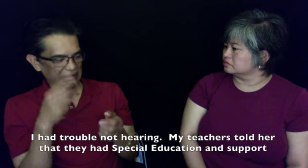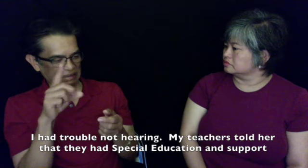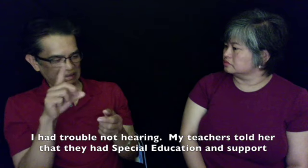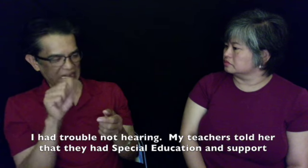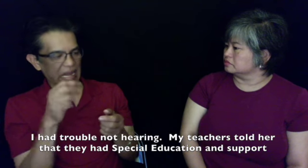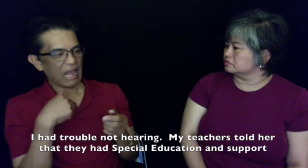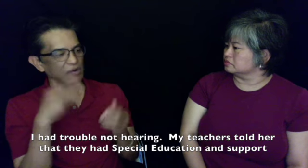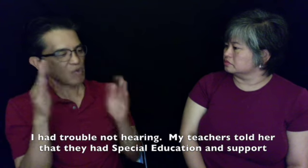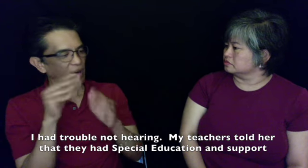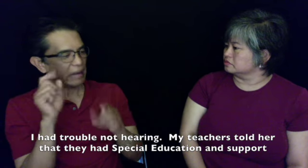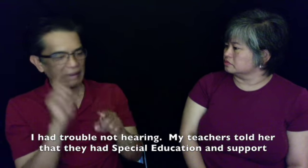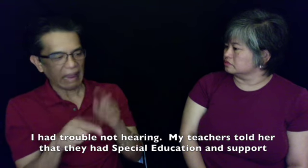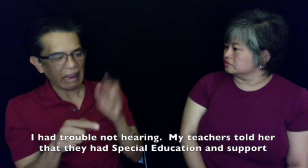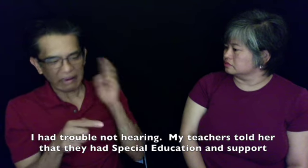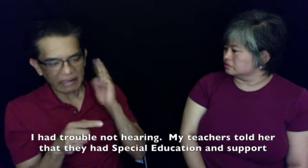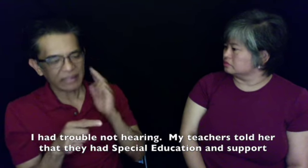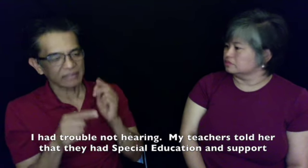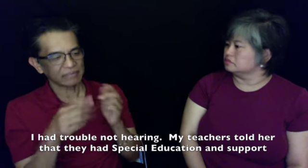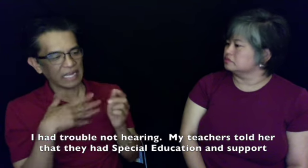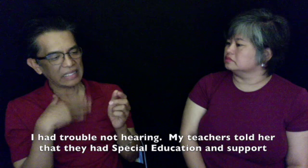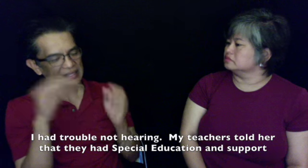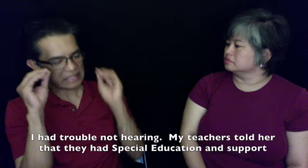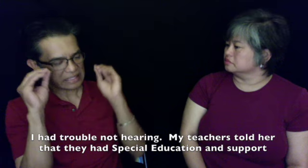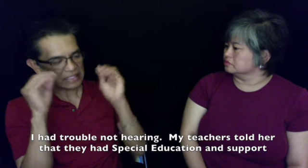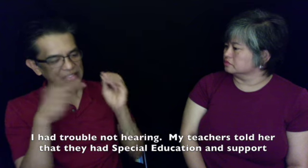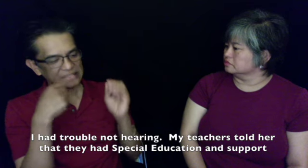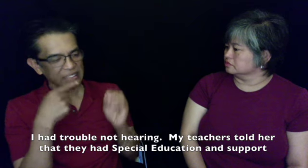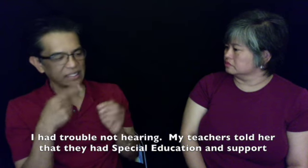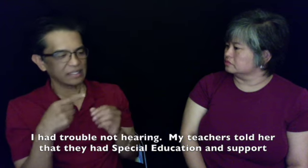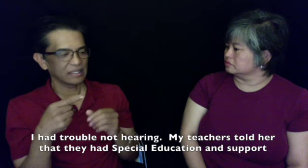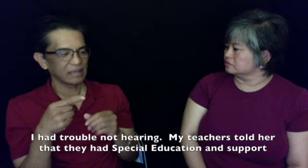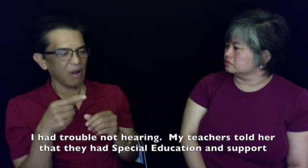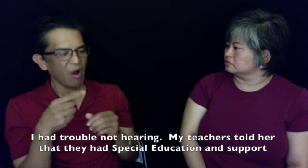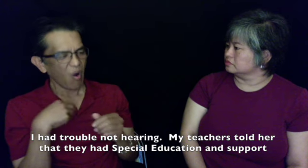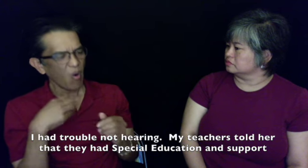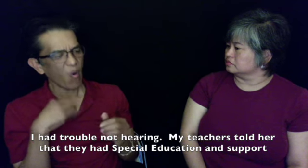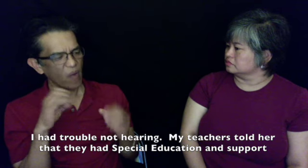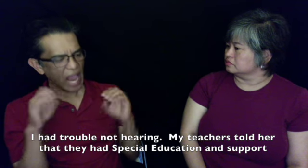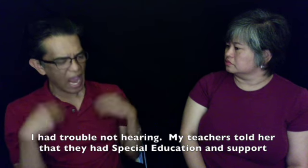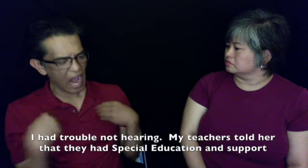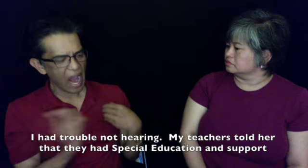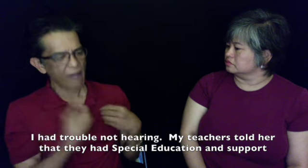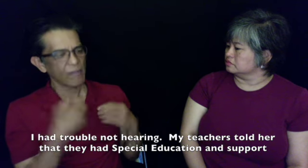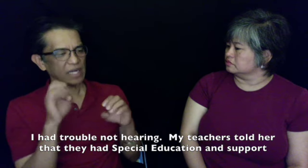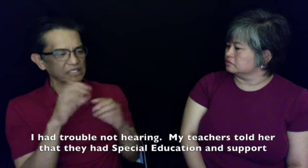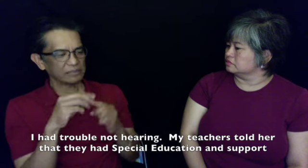that I had trouble hearing, and my teachers told her that they had special education and support